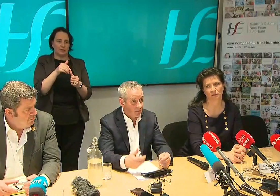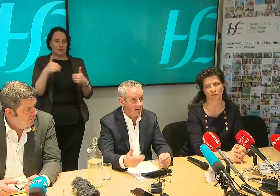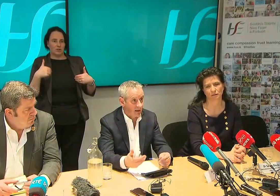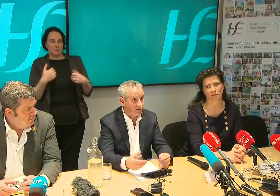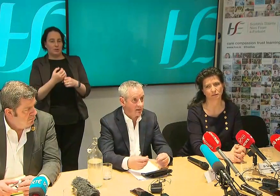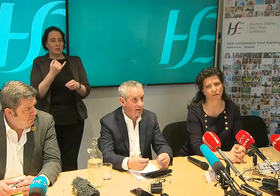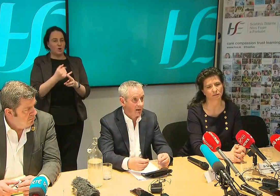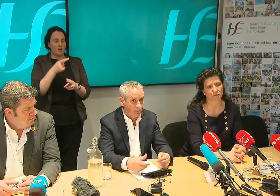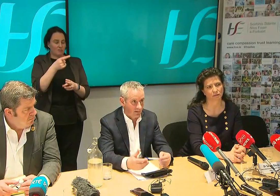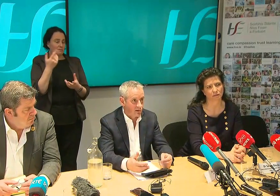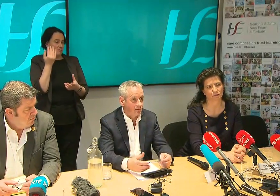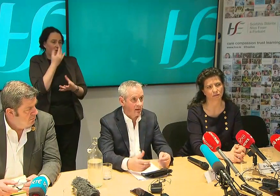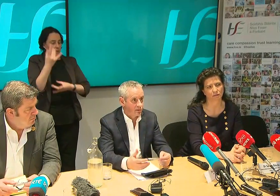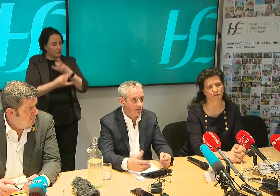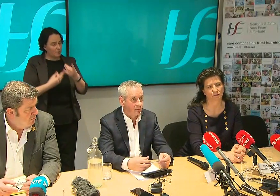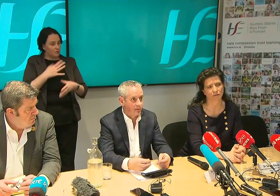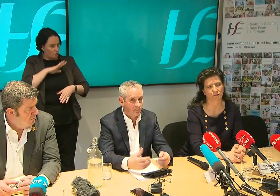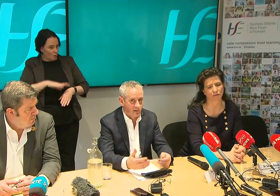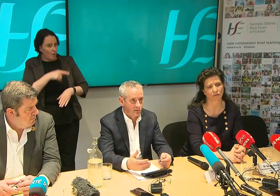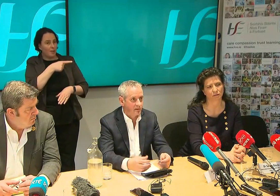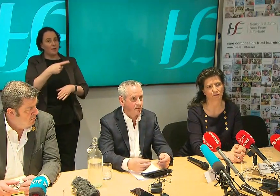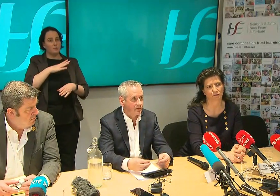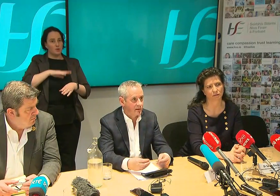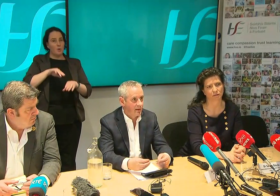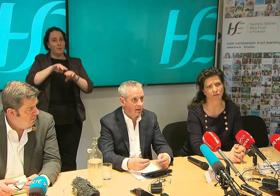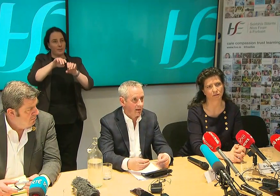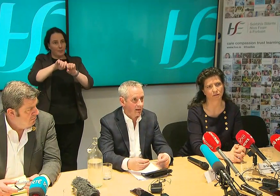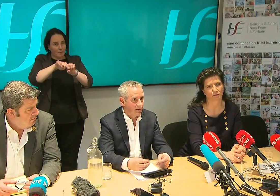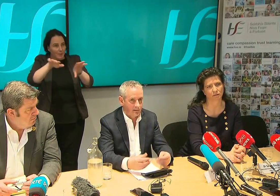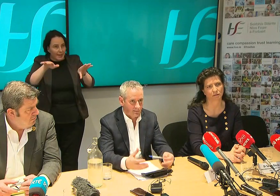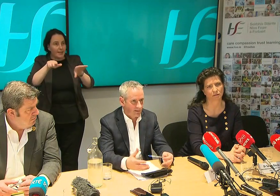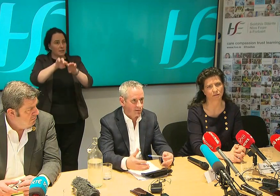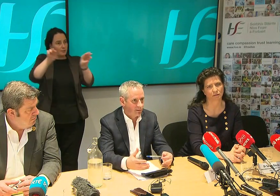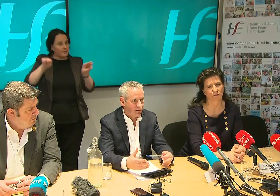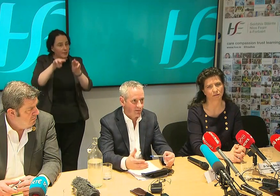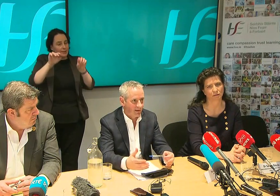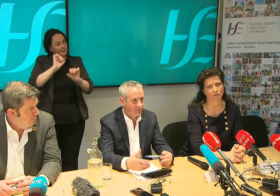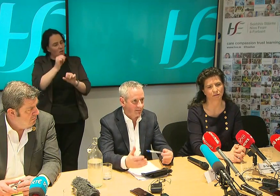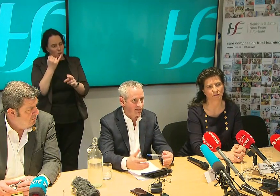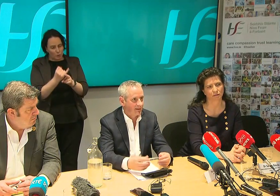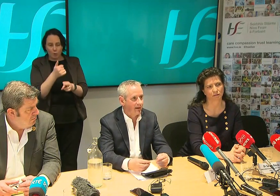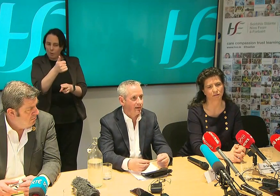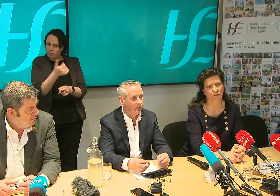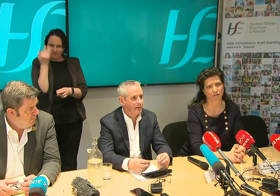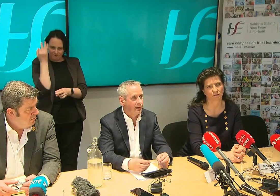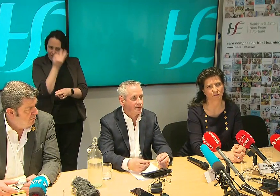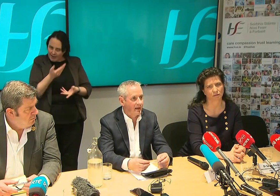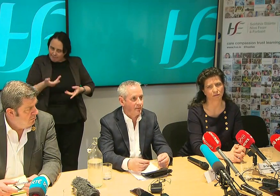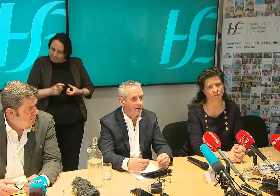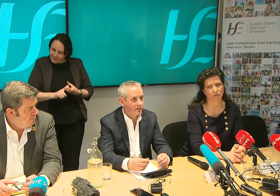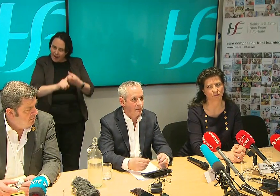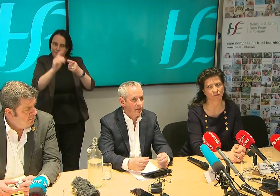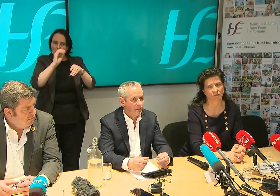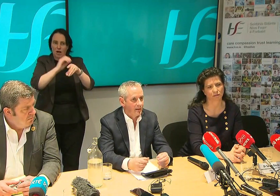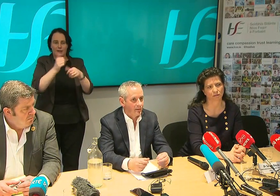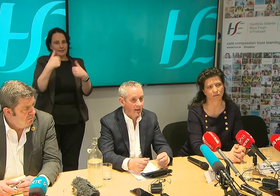and that happens, and we reassure the public, reassure principals that their school is fine, you know, carry on as they have